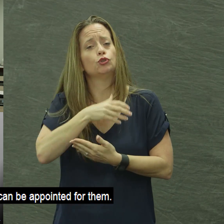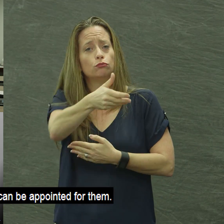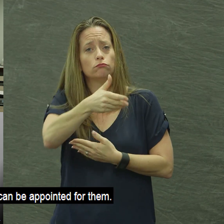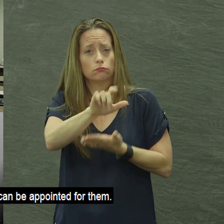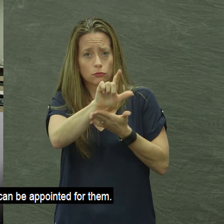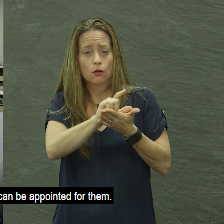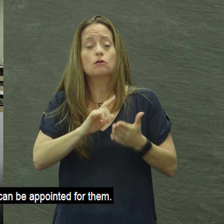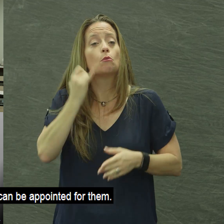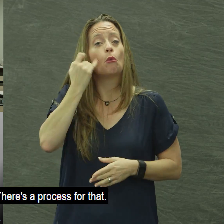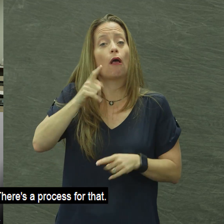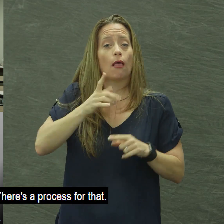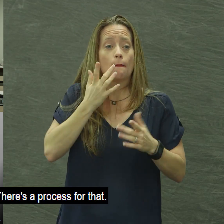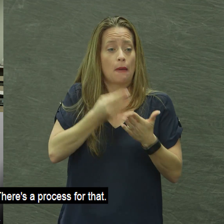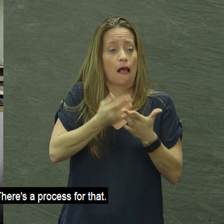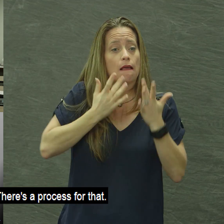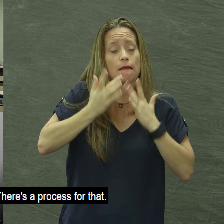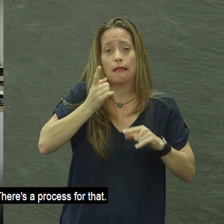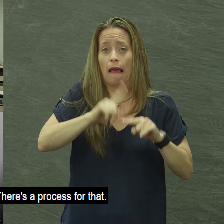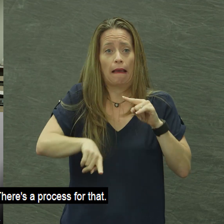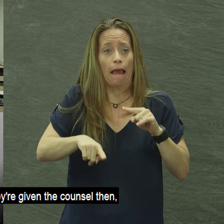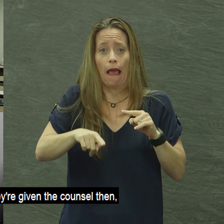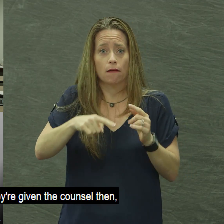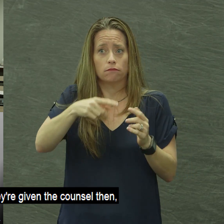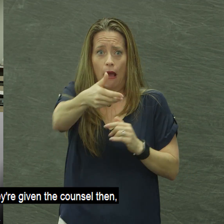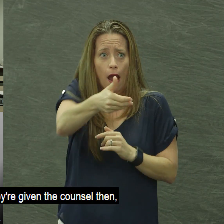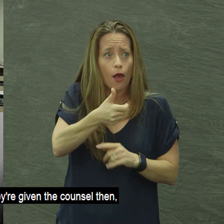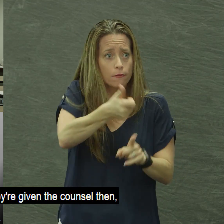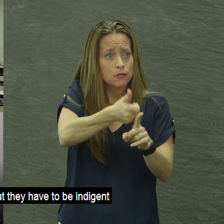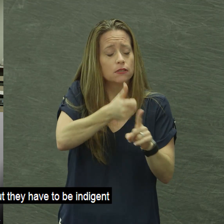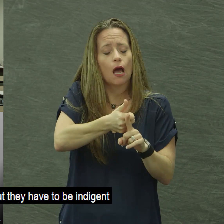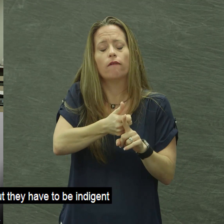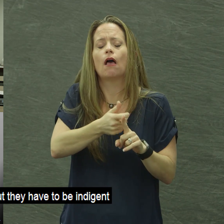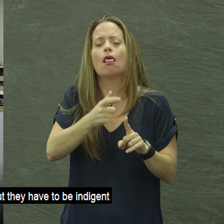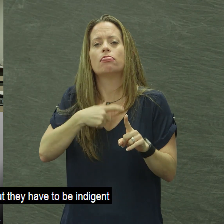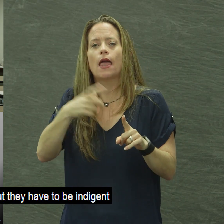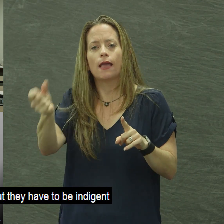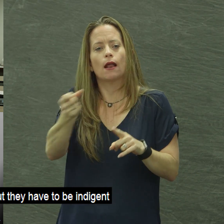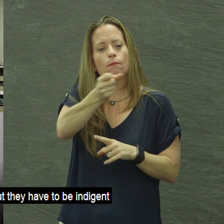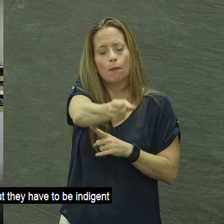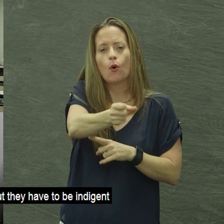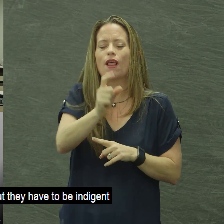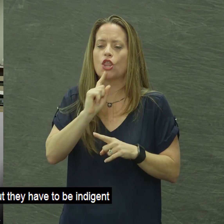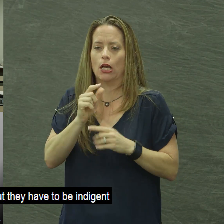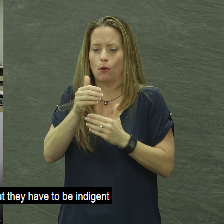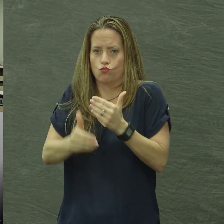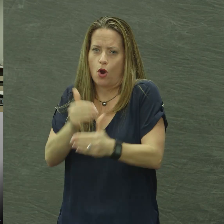be appointed for them. There's a process for that. They're given the counsel then, but they have to be